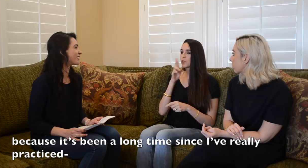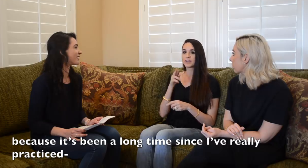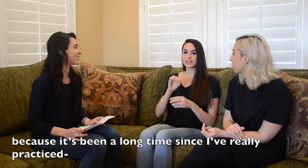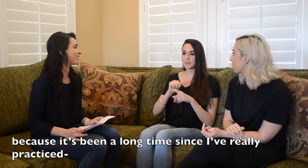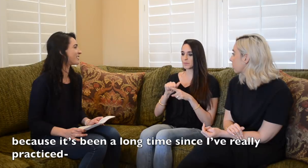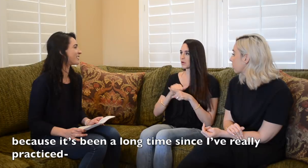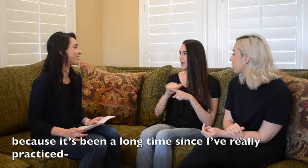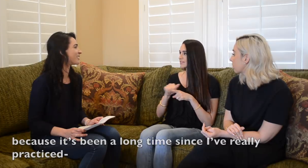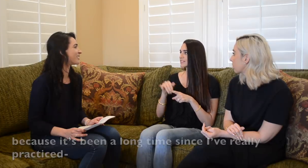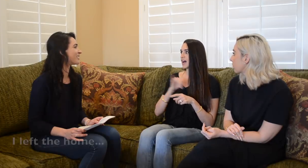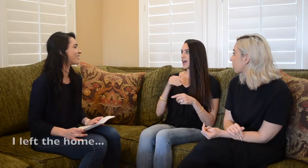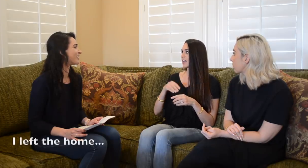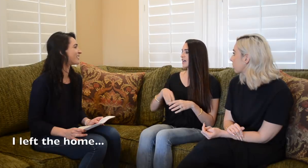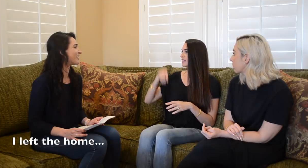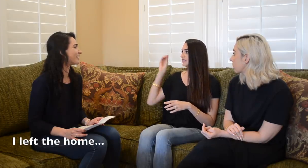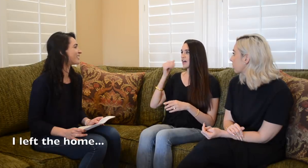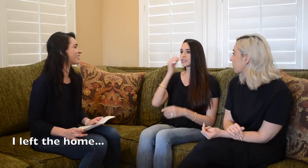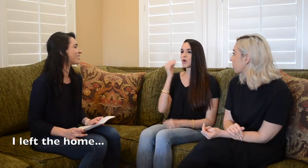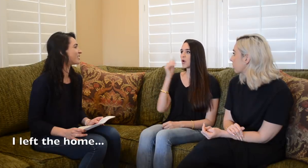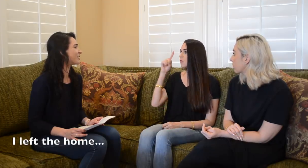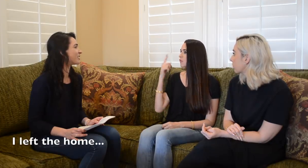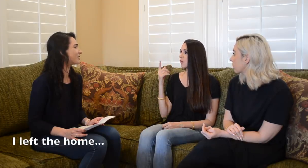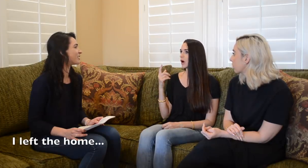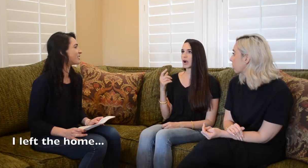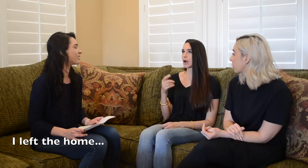really practiced. I left the home for